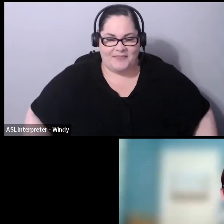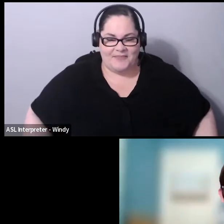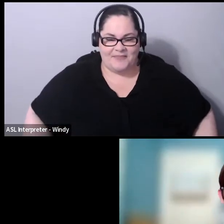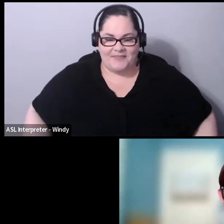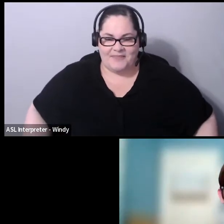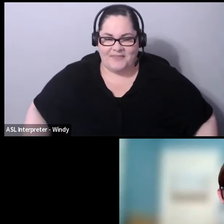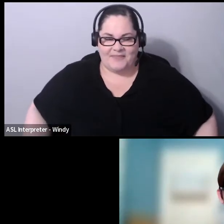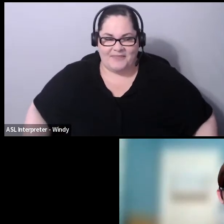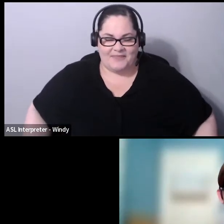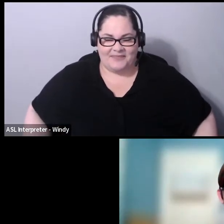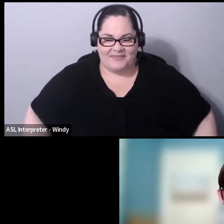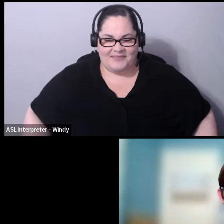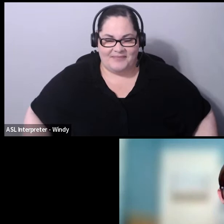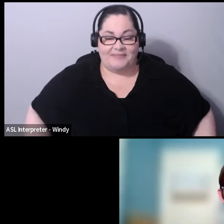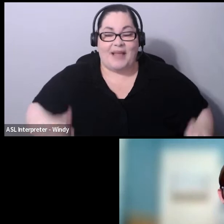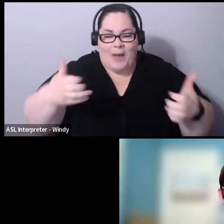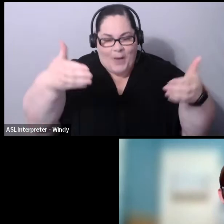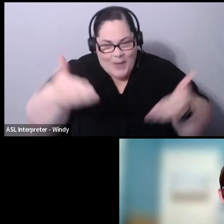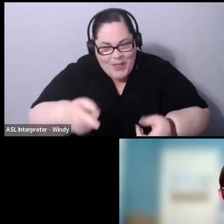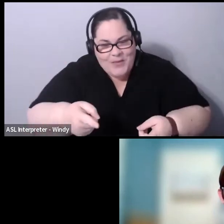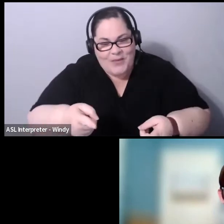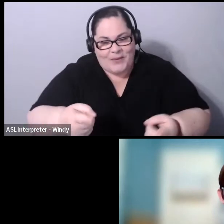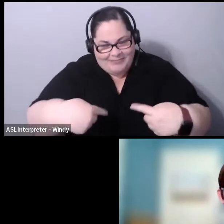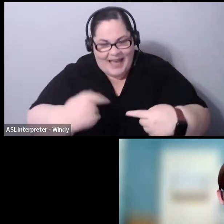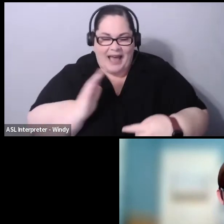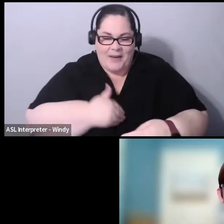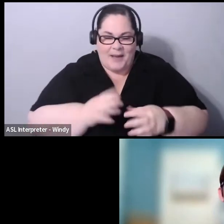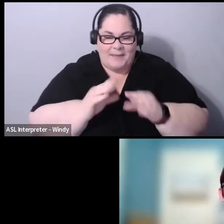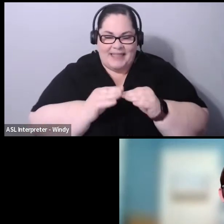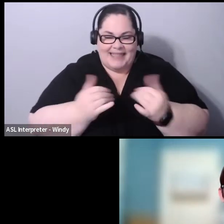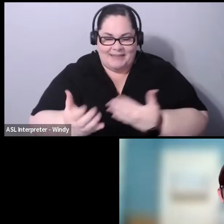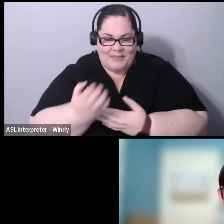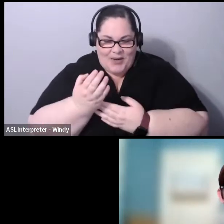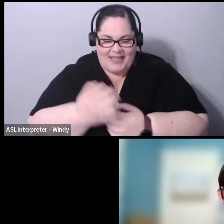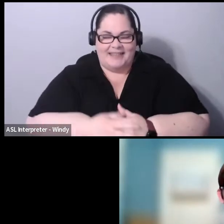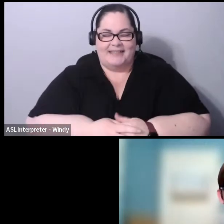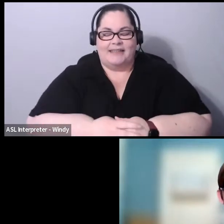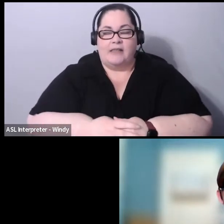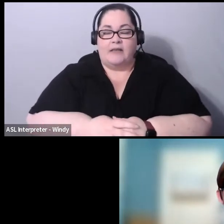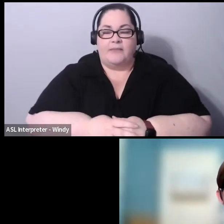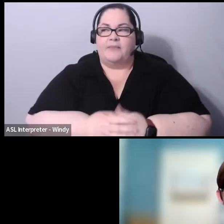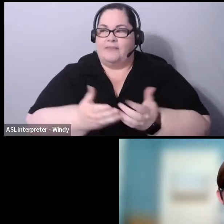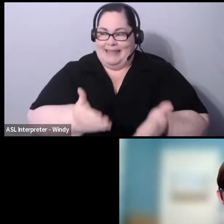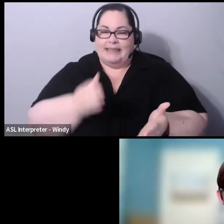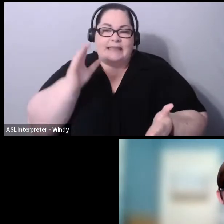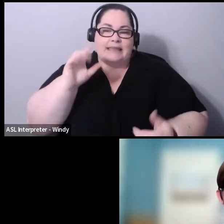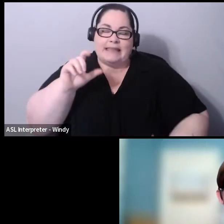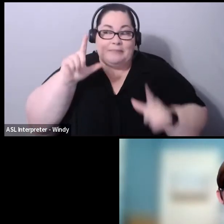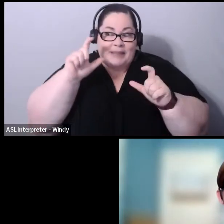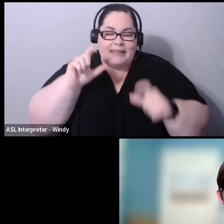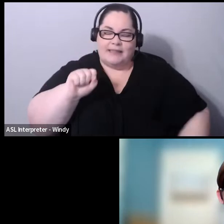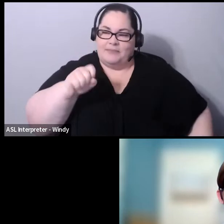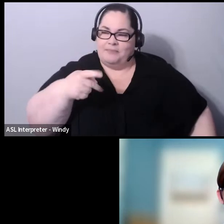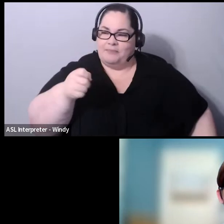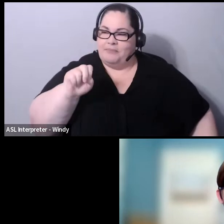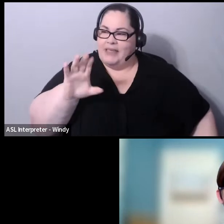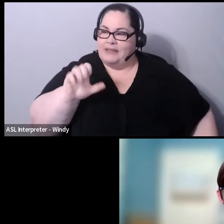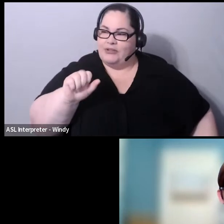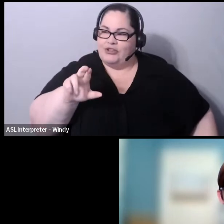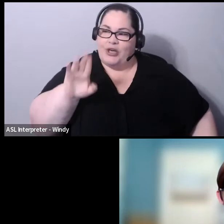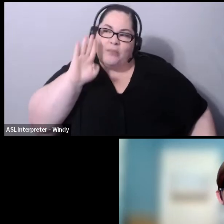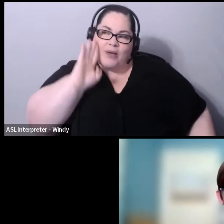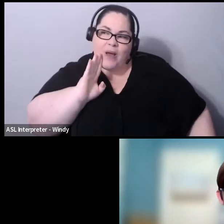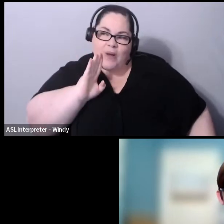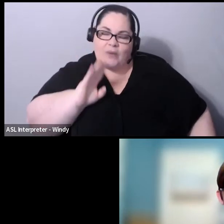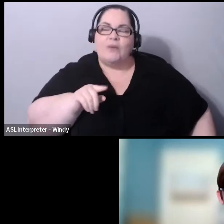I would like to welcome you to our meeting this morning. This is Spencer Brown, and he is our